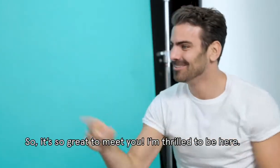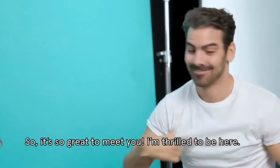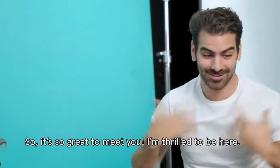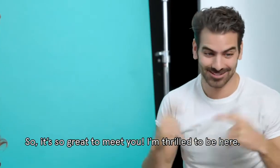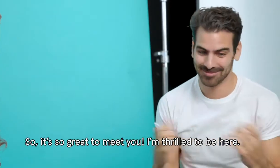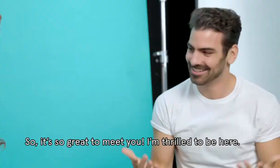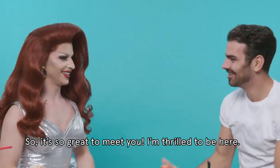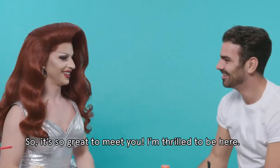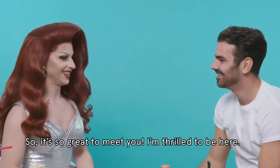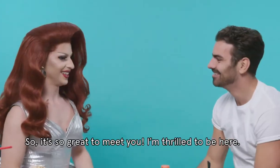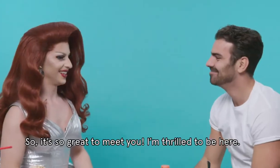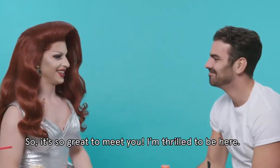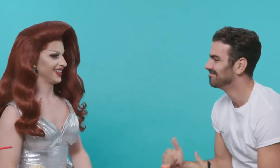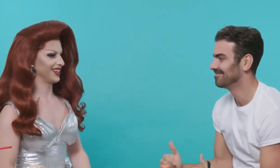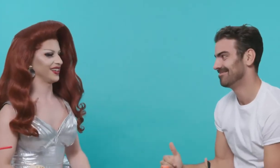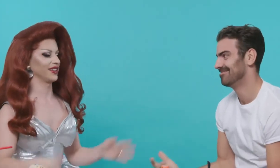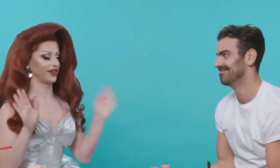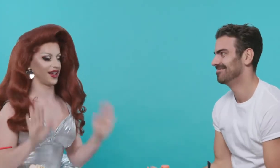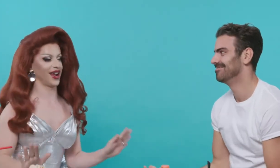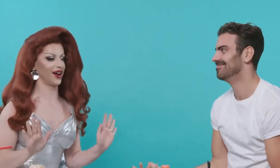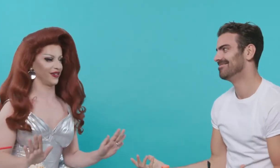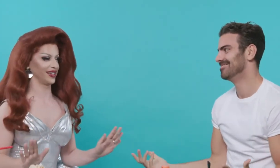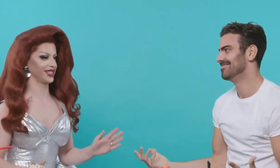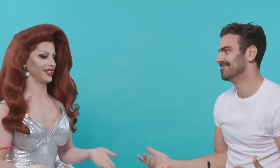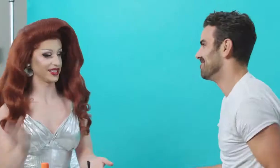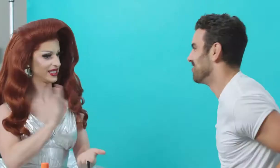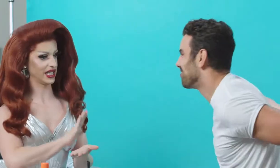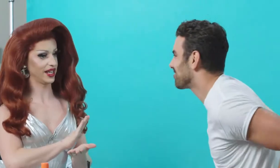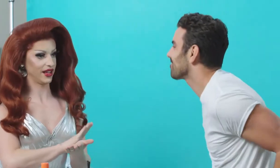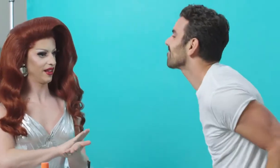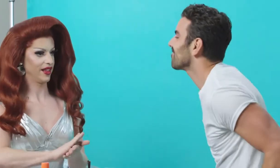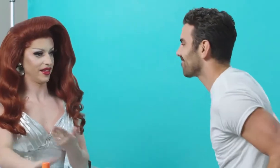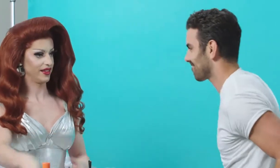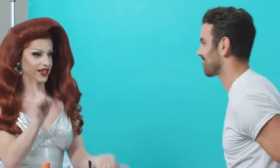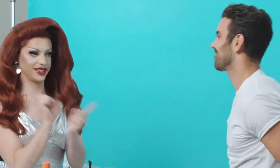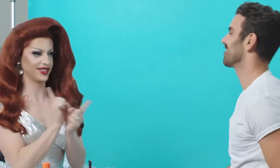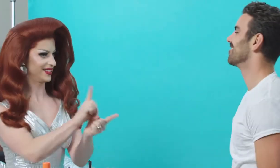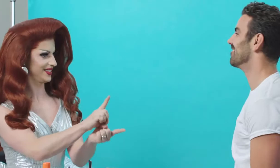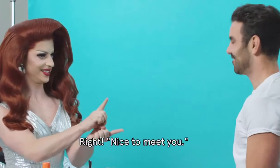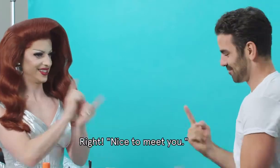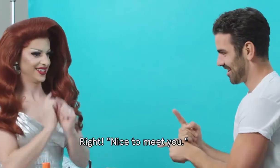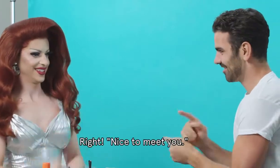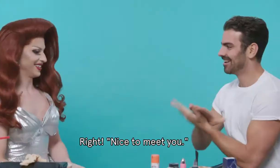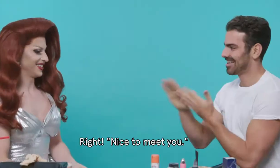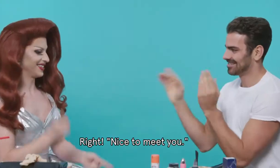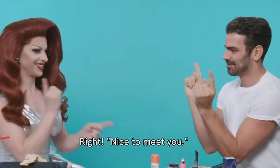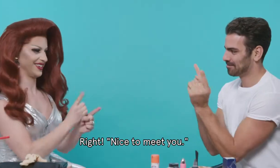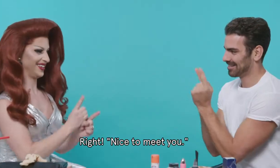So, it's so great to meet you. I'm thrilled to be here. Okay, how do I say this? Like, this? Right, nice